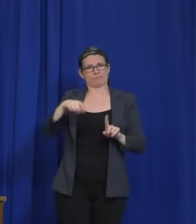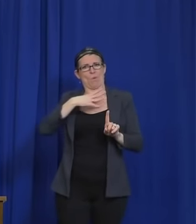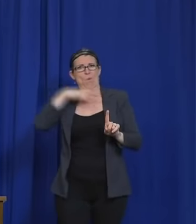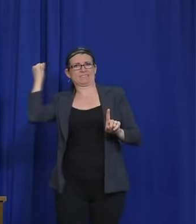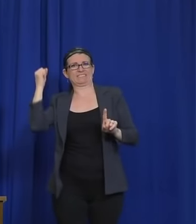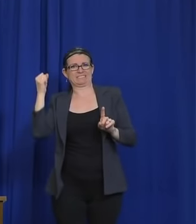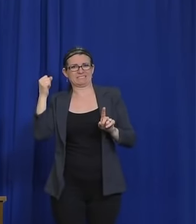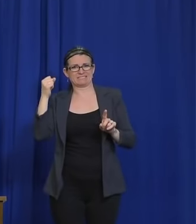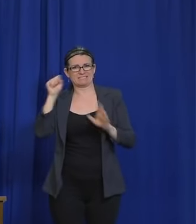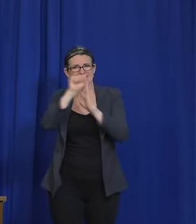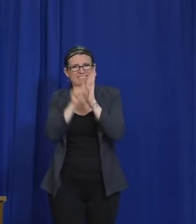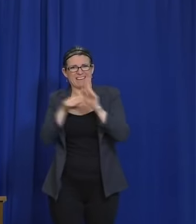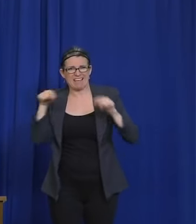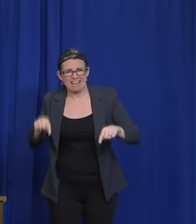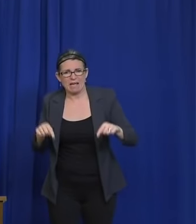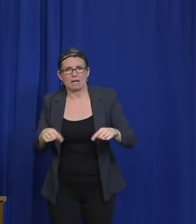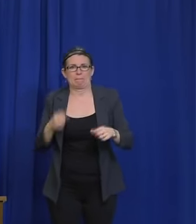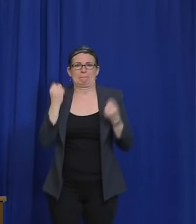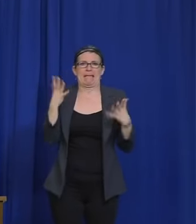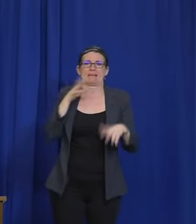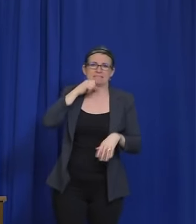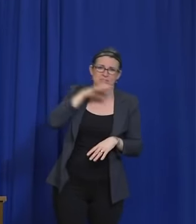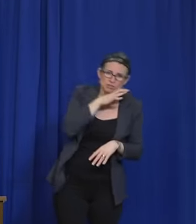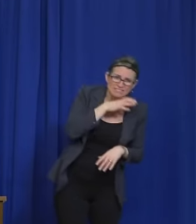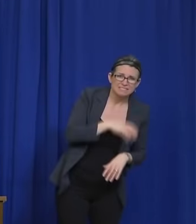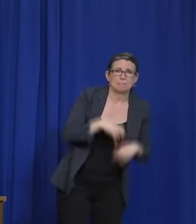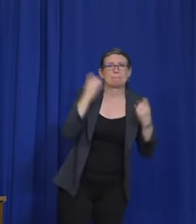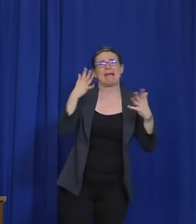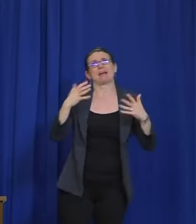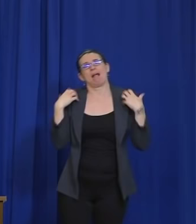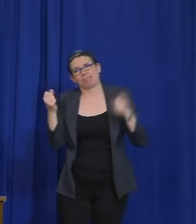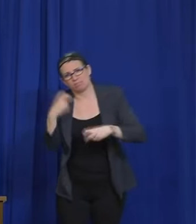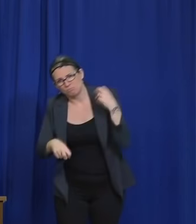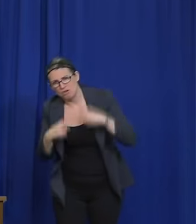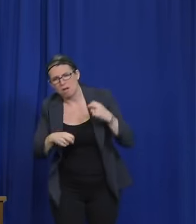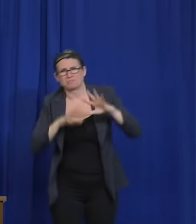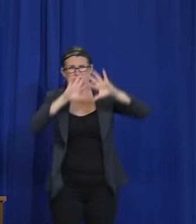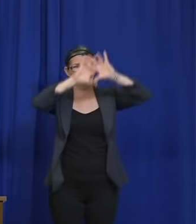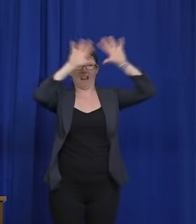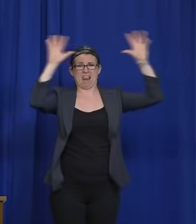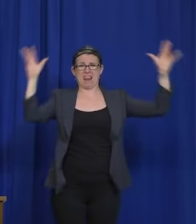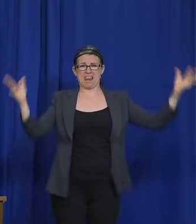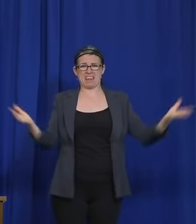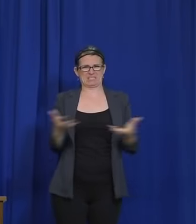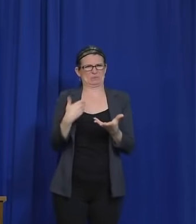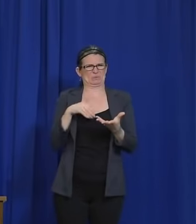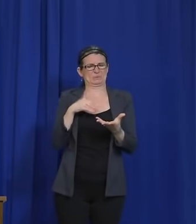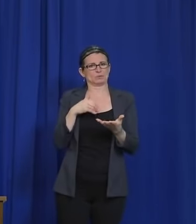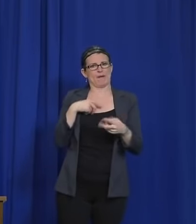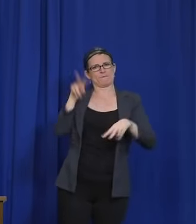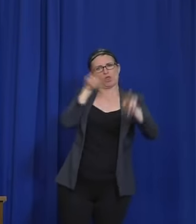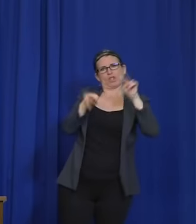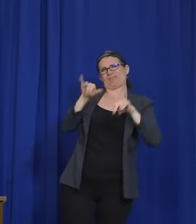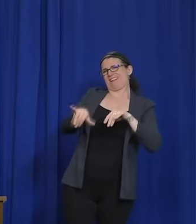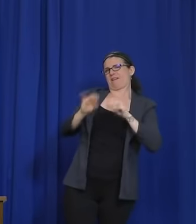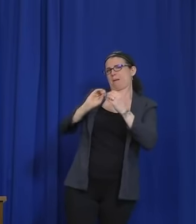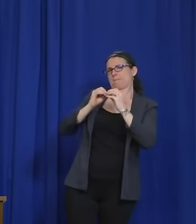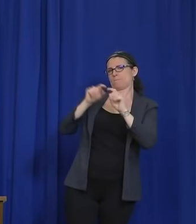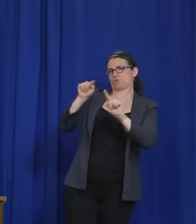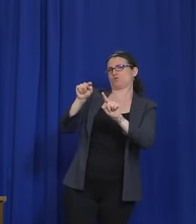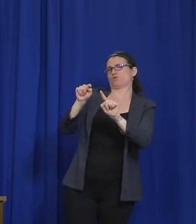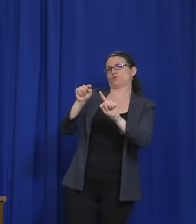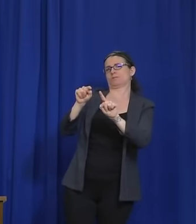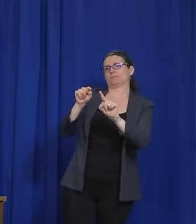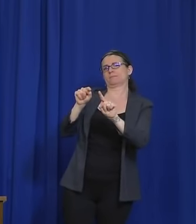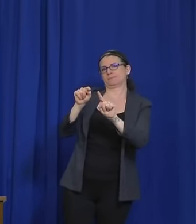included in the national CDC guidance too. We can't assume that because you live in a particular area, a particular kind of facility, that you